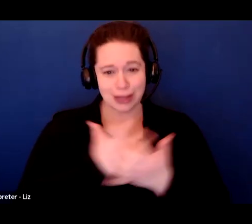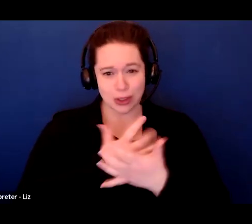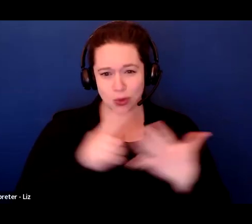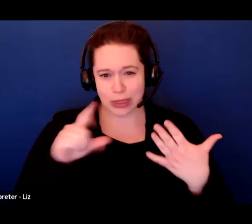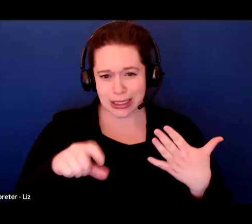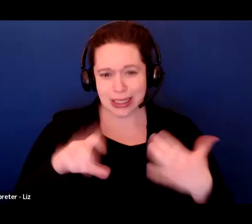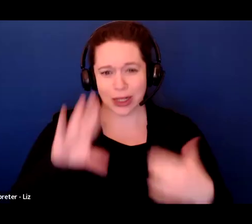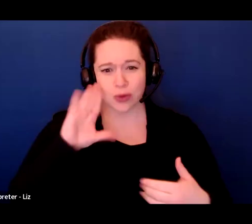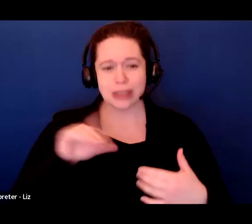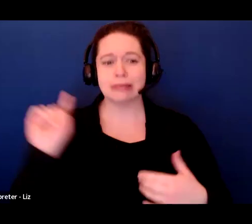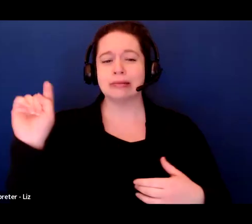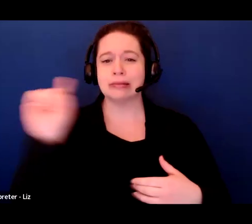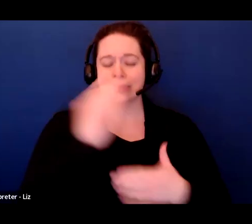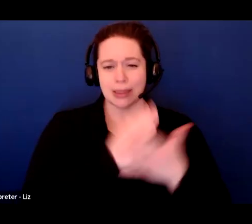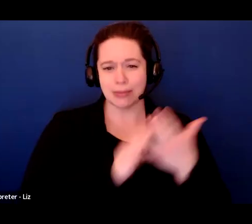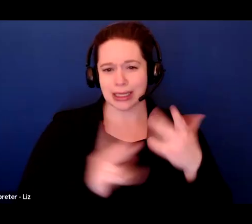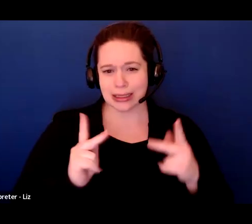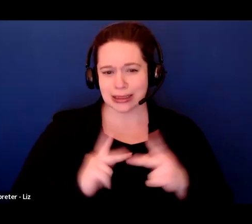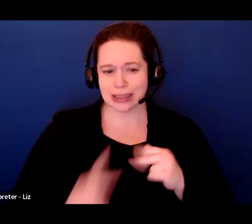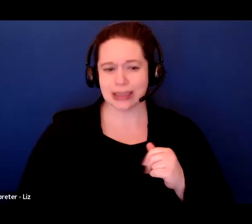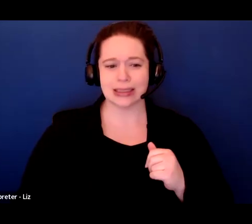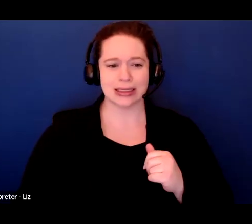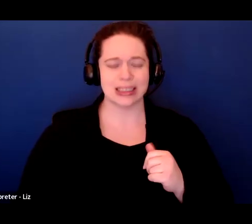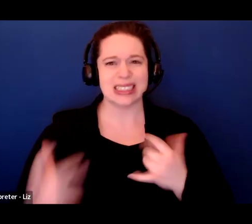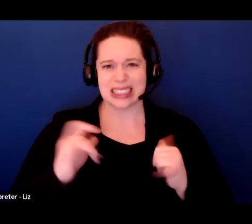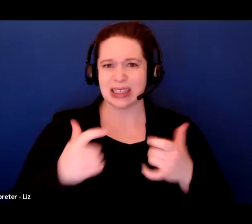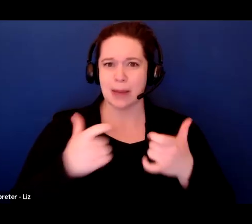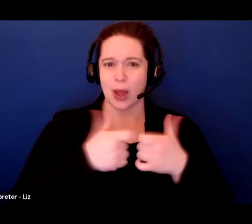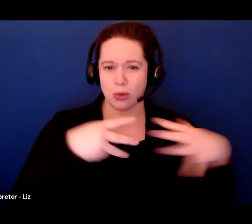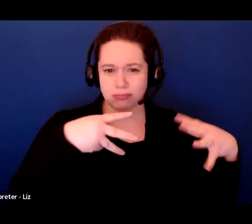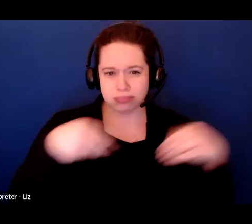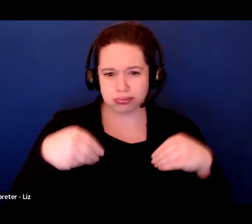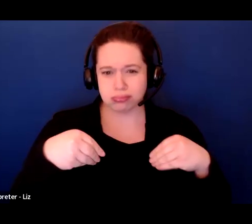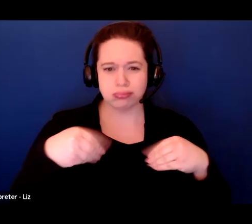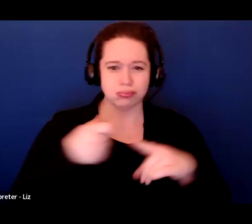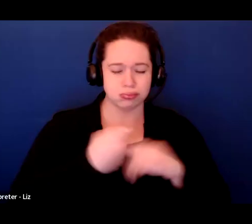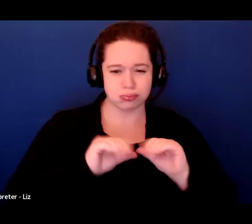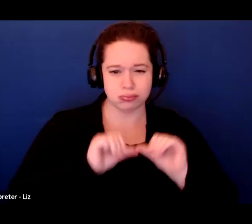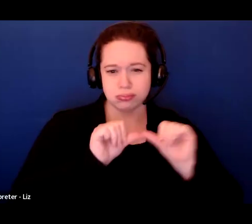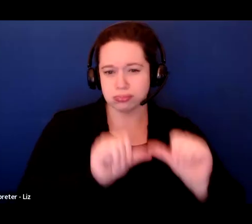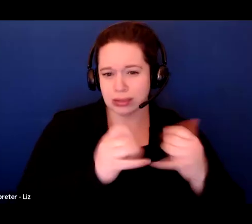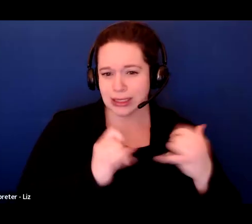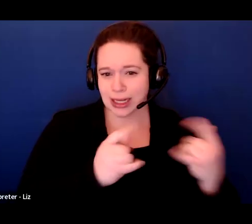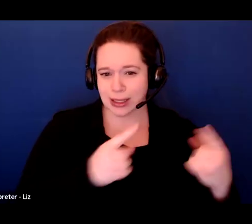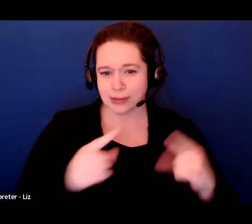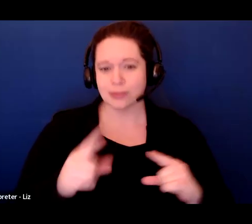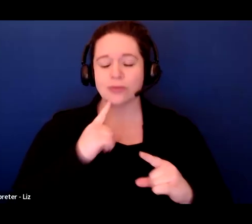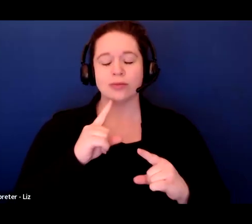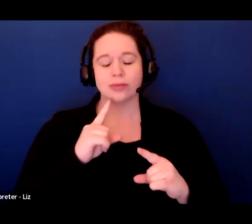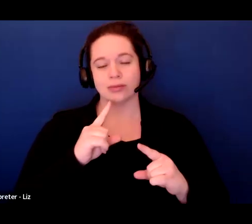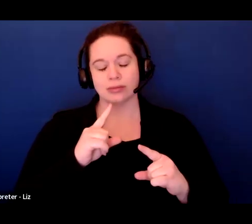know there's still some places in our country, I think, that still have some outages, and so that can be really